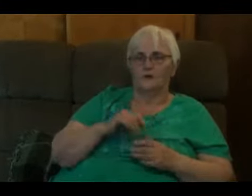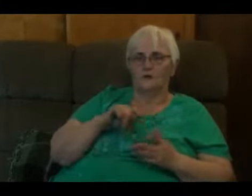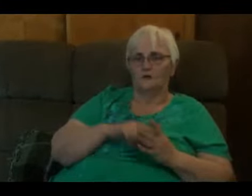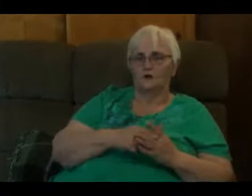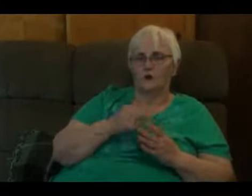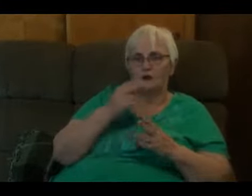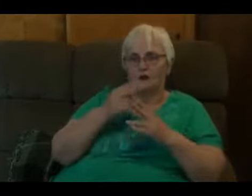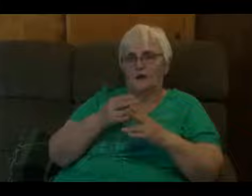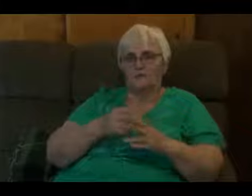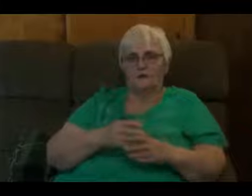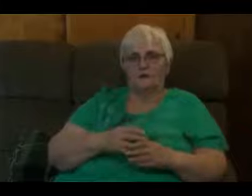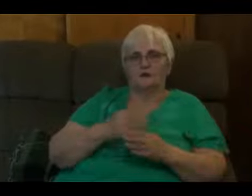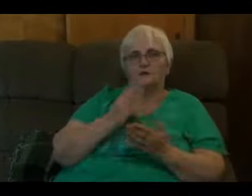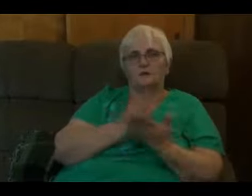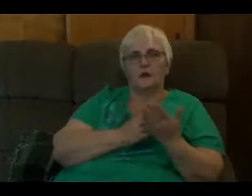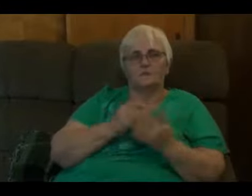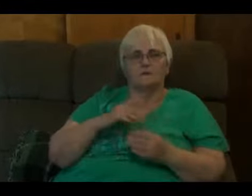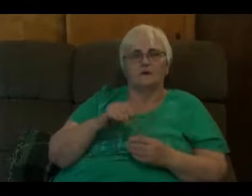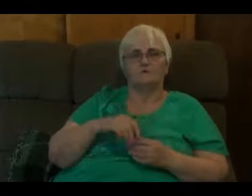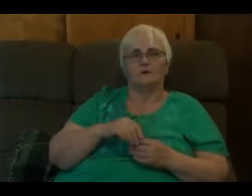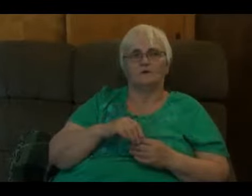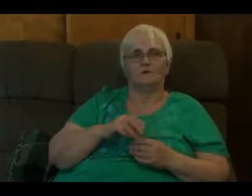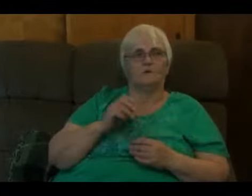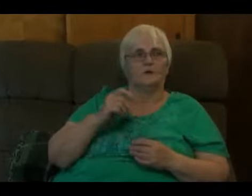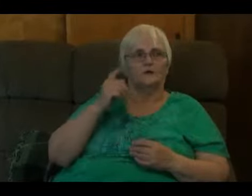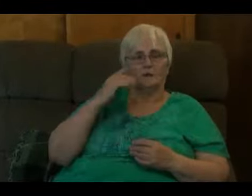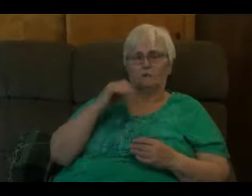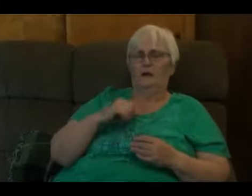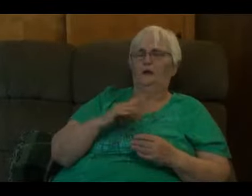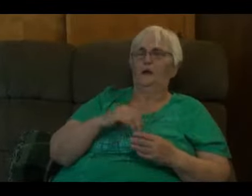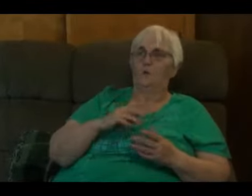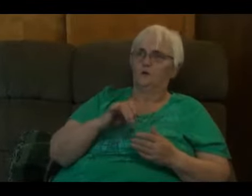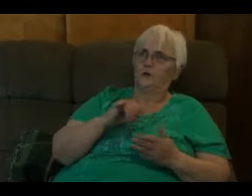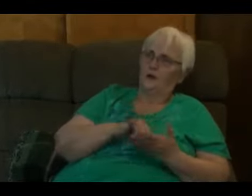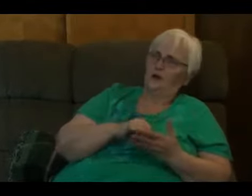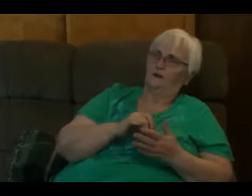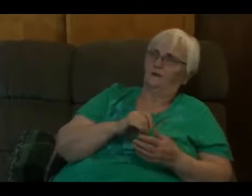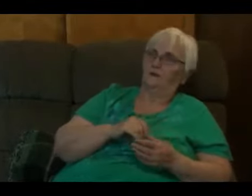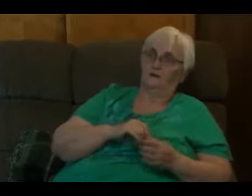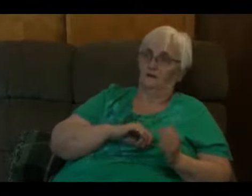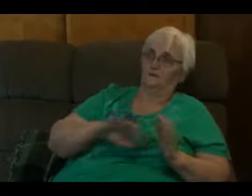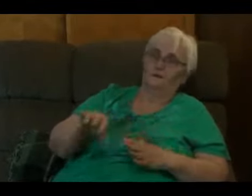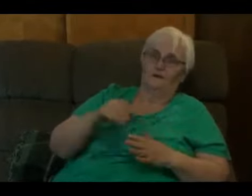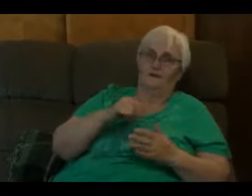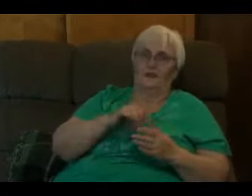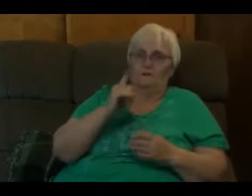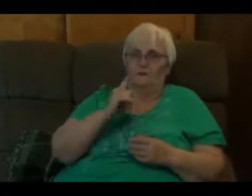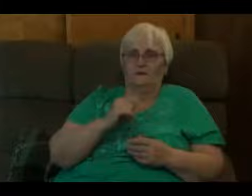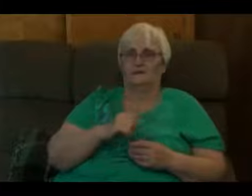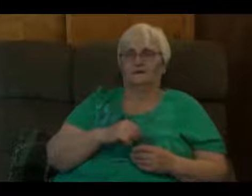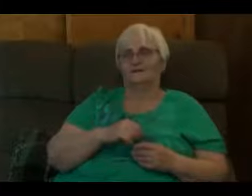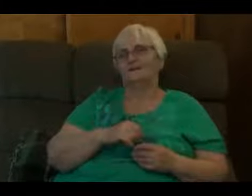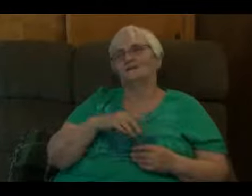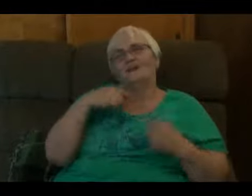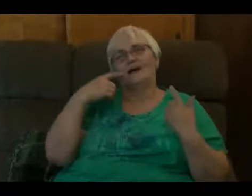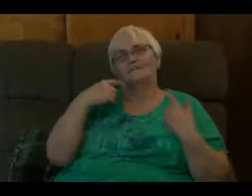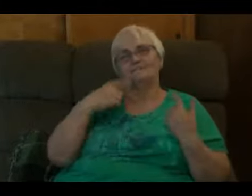I was going to start naming some, but some of you will be thinking, man, I wish you would have got rid of that one. But, you know, and I wouldn't blame